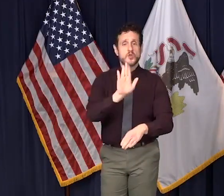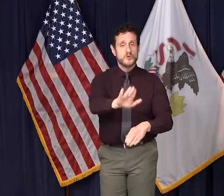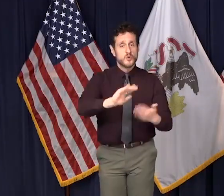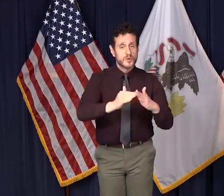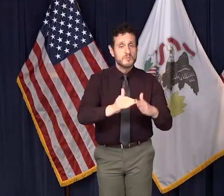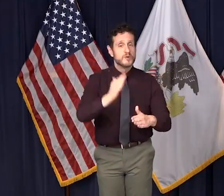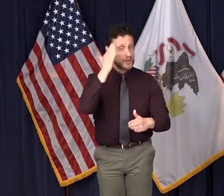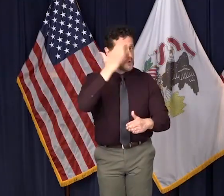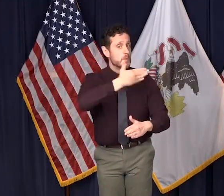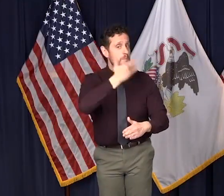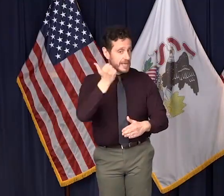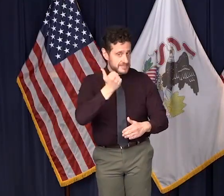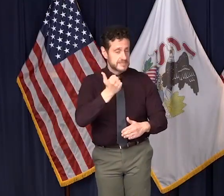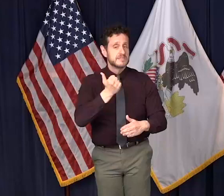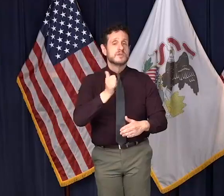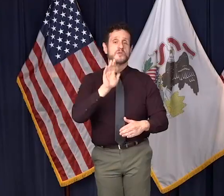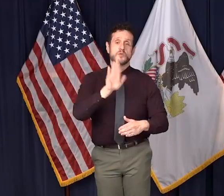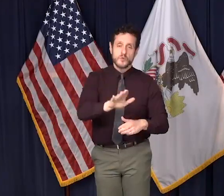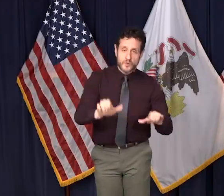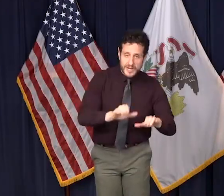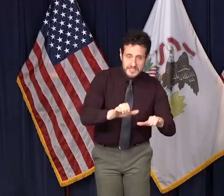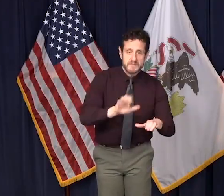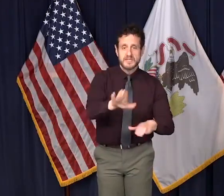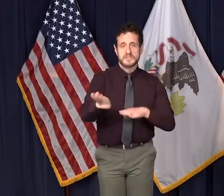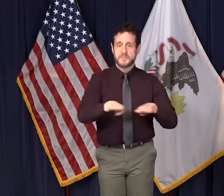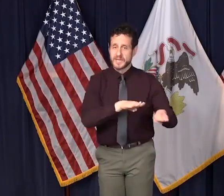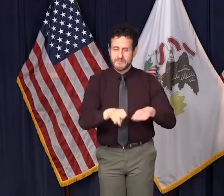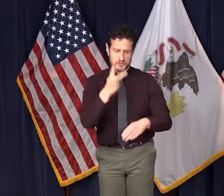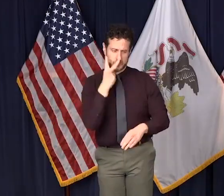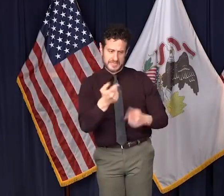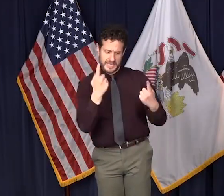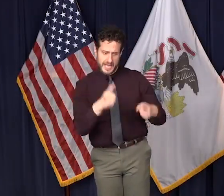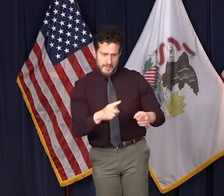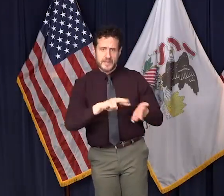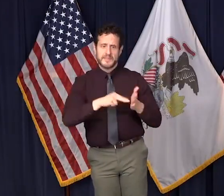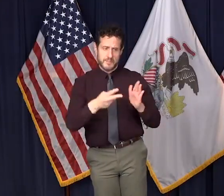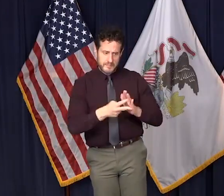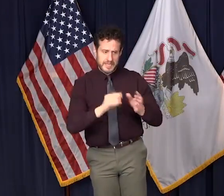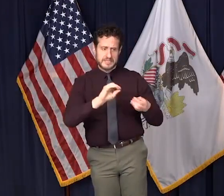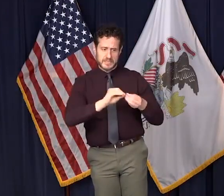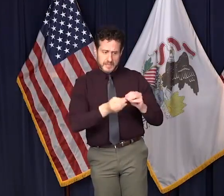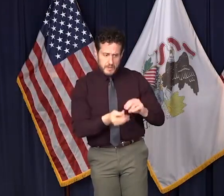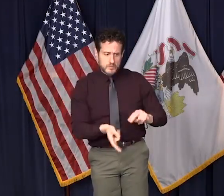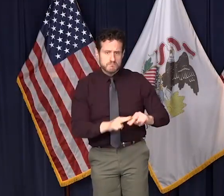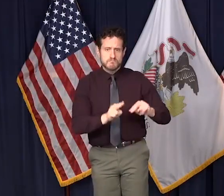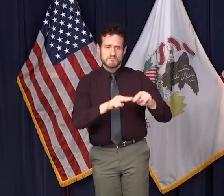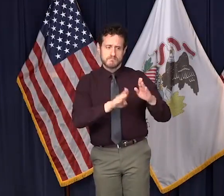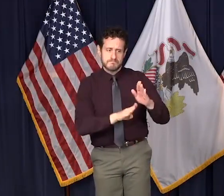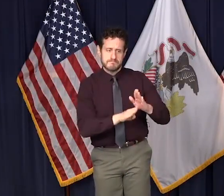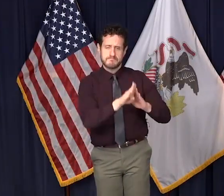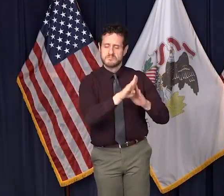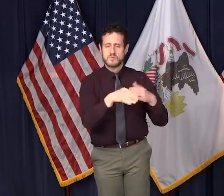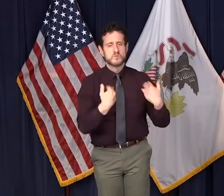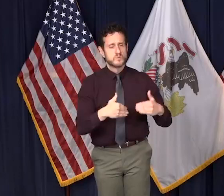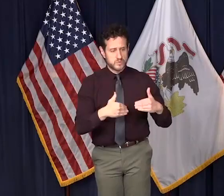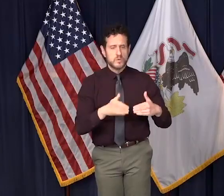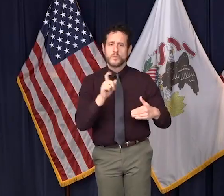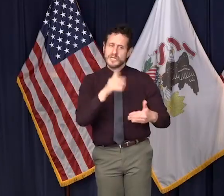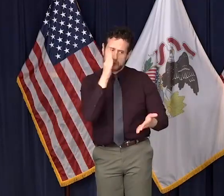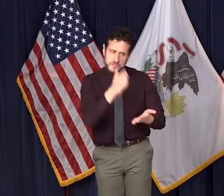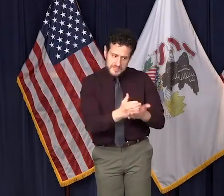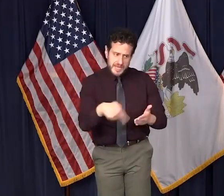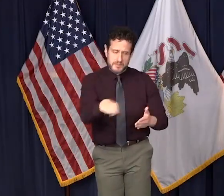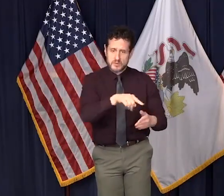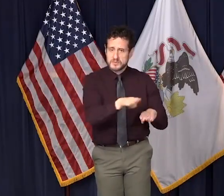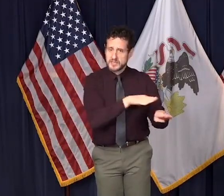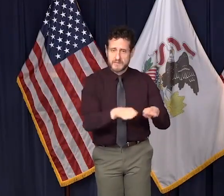what behaviors are that they are seeing that are resulting in the additional COVID cases. And we are trusting on the